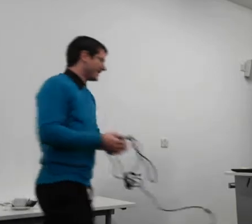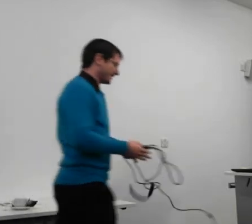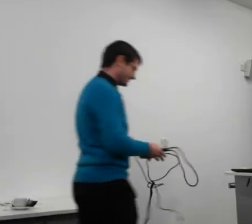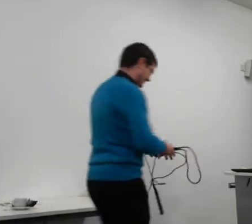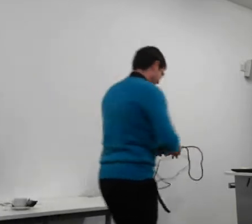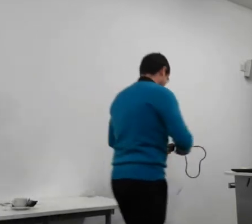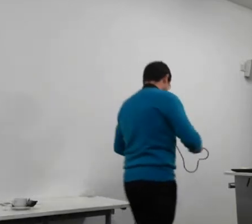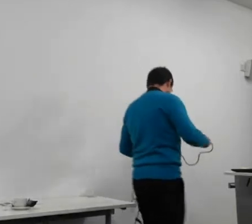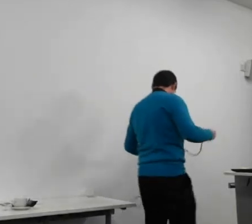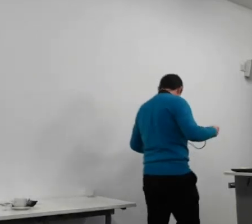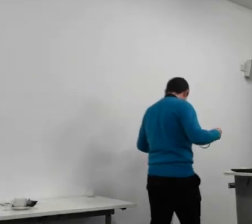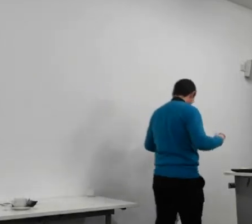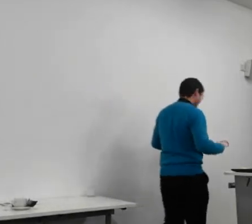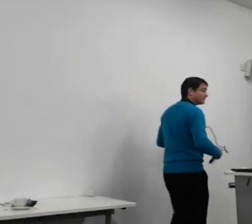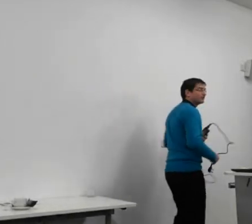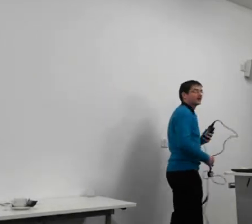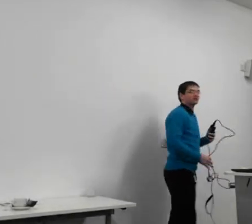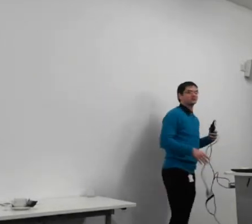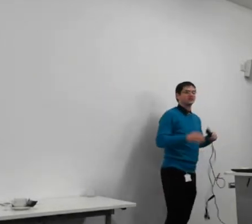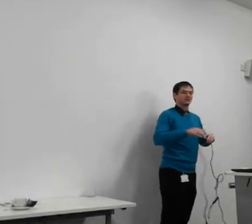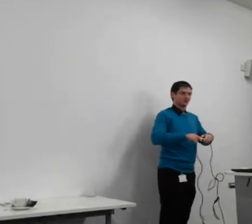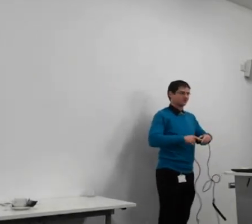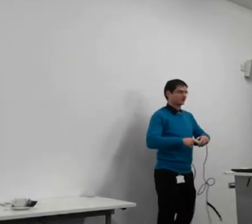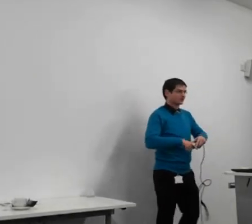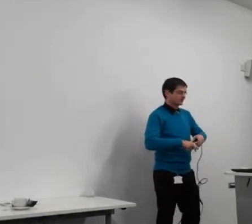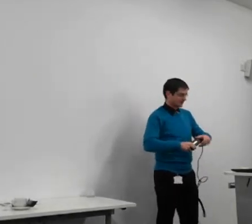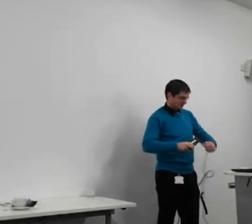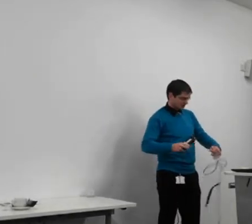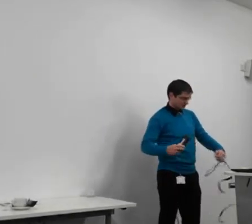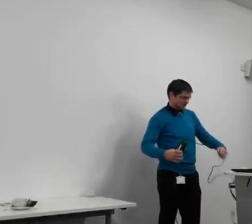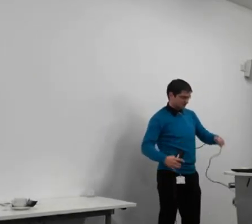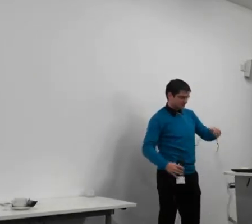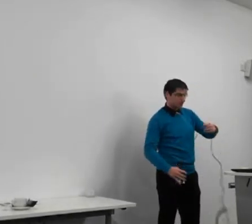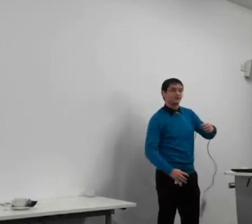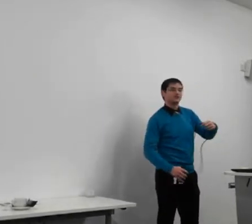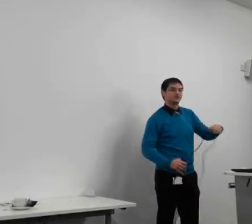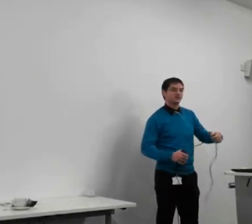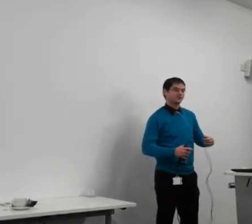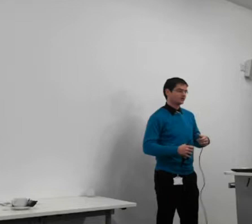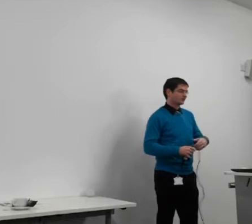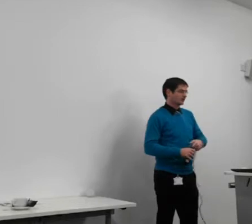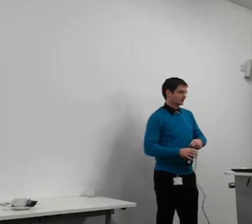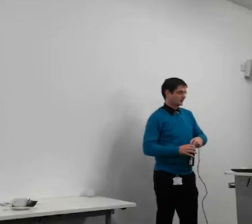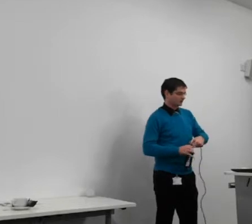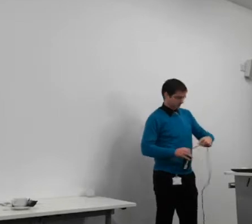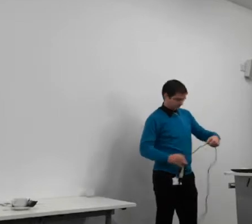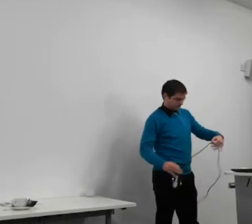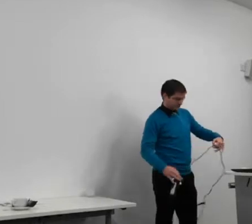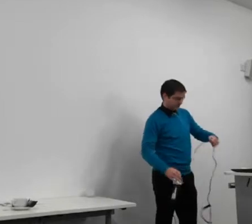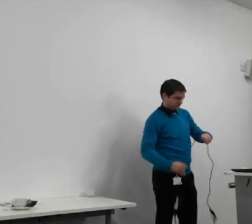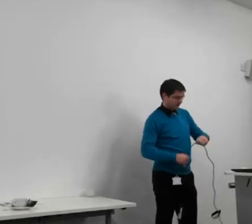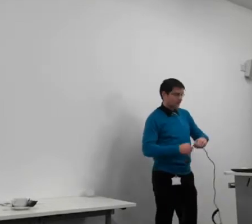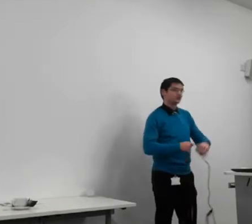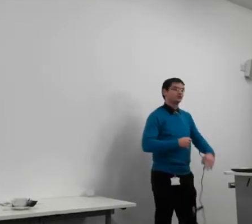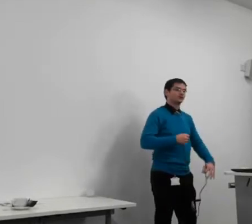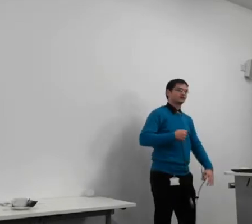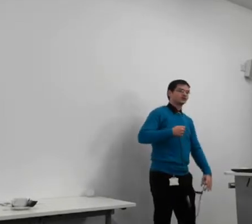so next i'll say this i'm brian wussle i work for tech enabling as a software engineer and i graduated from aberdeen university